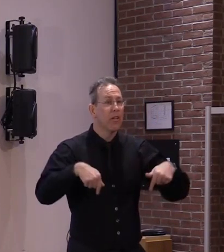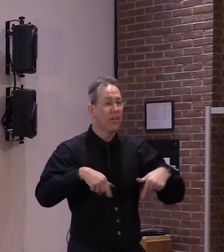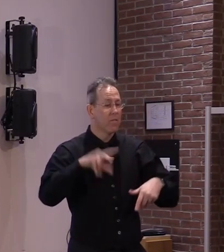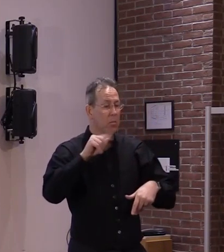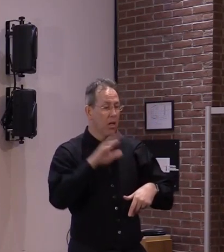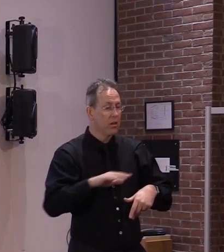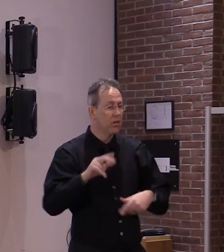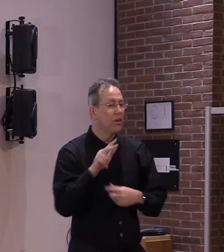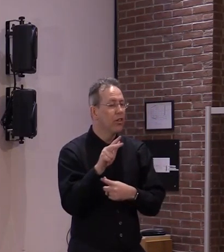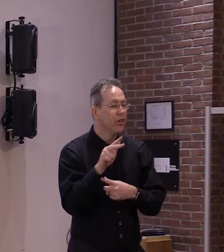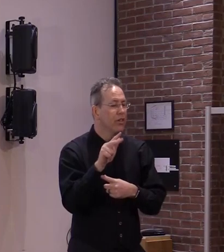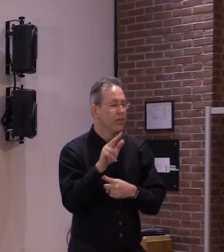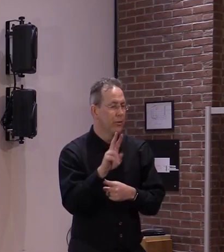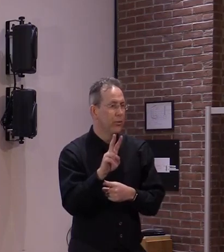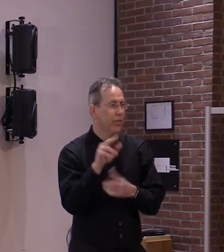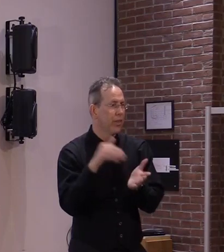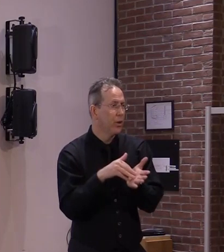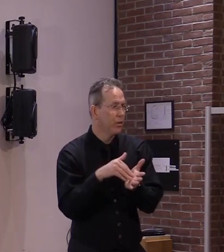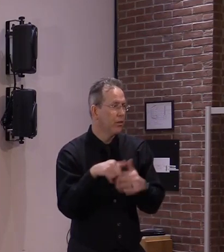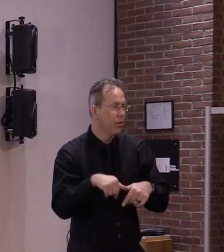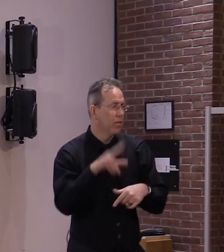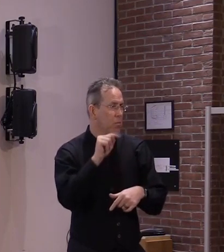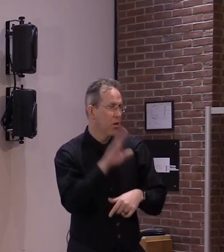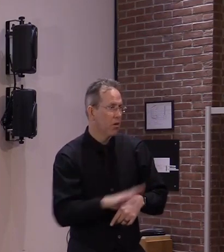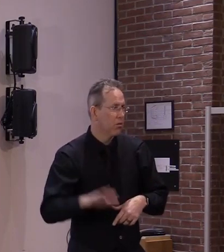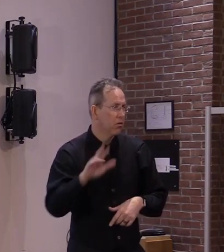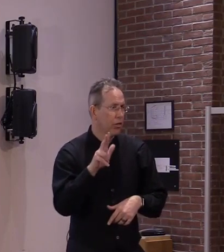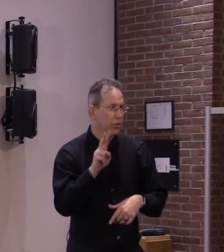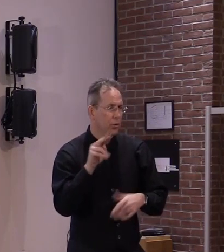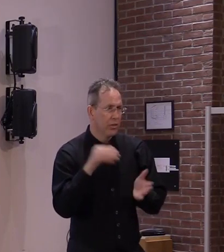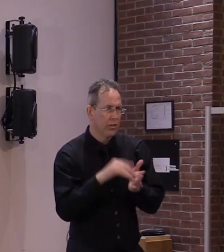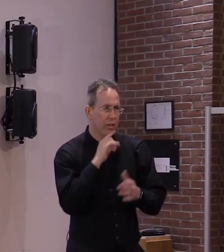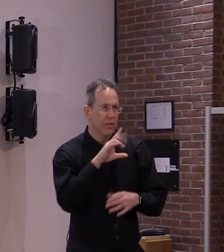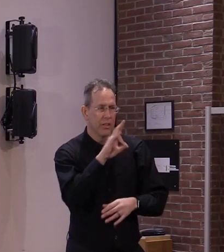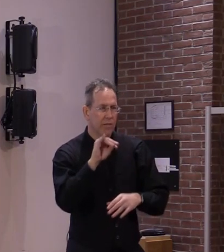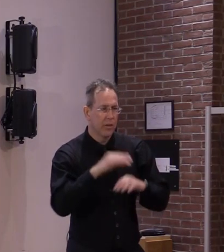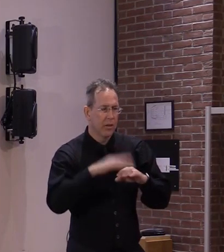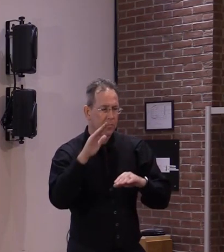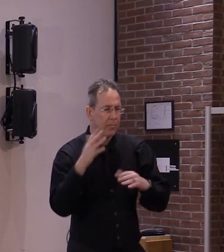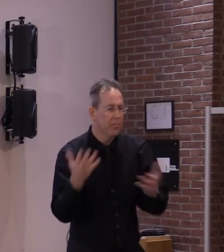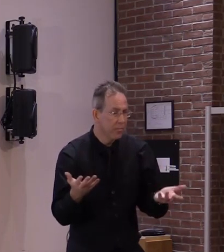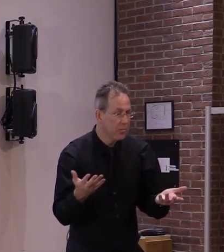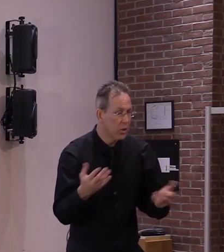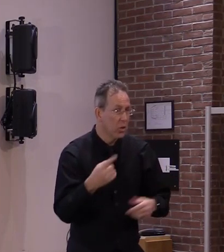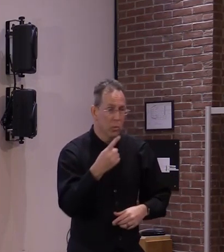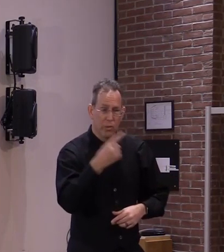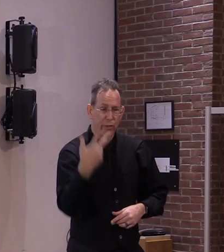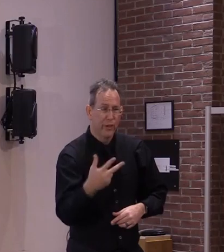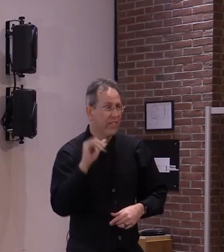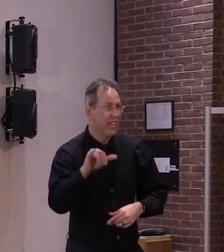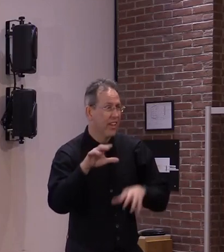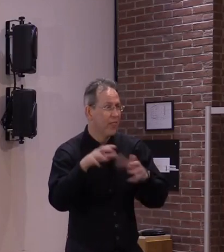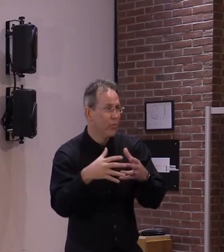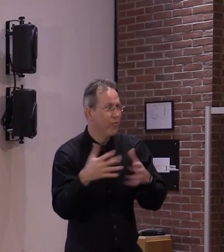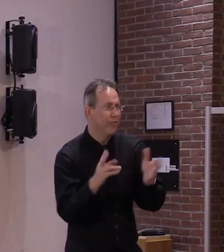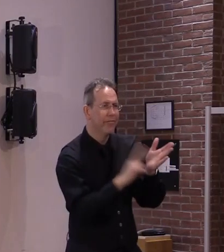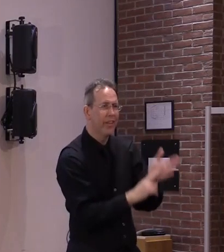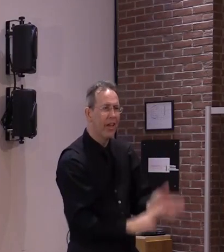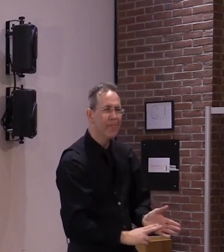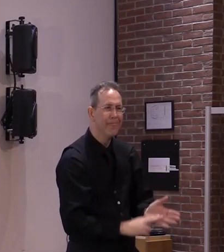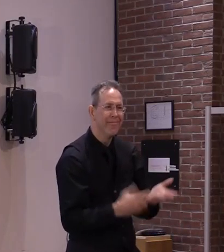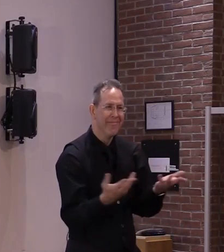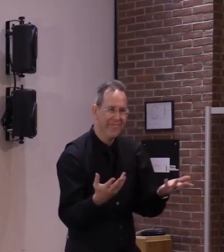I would call that a success. And we have two avenues in which you can sign up. You can sign